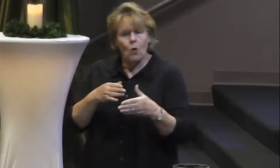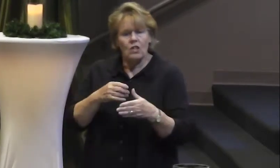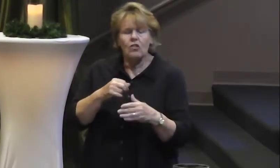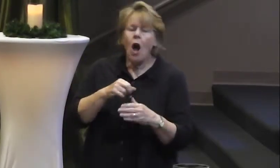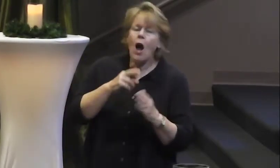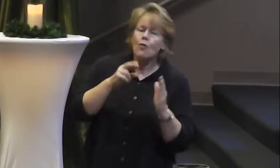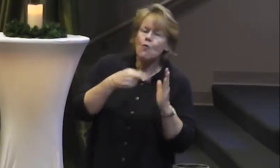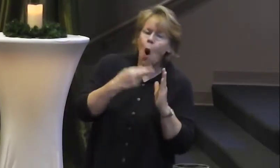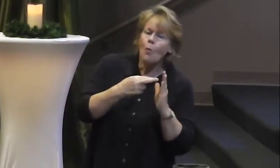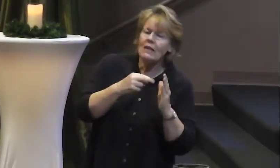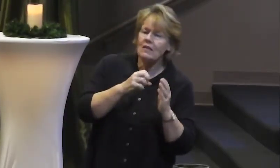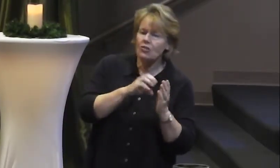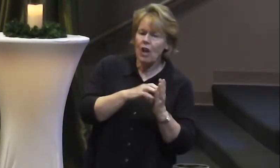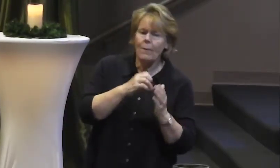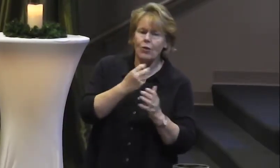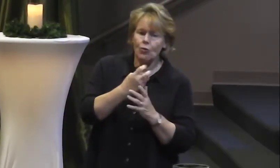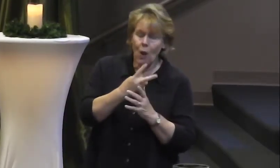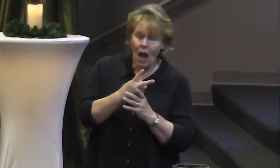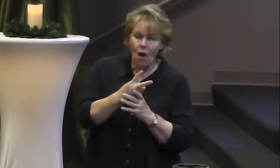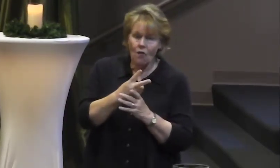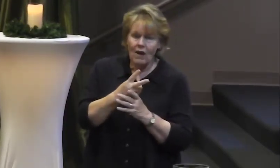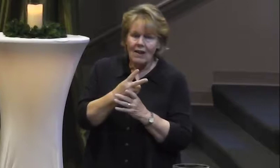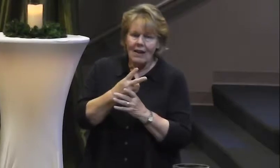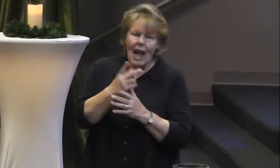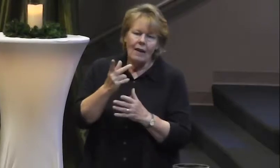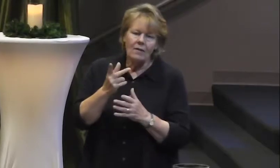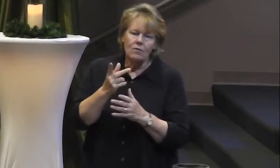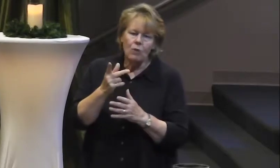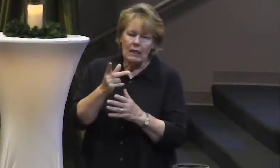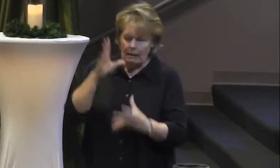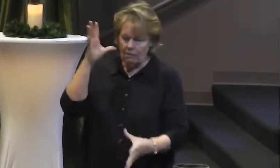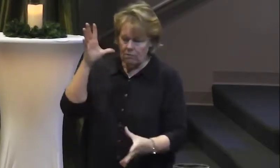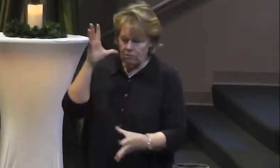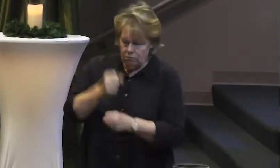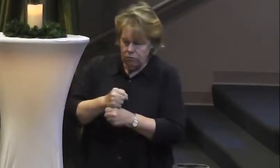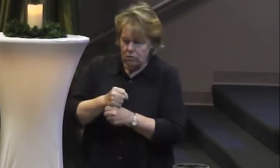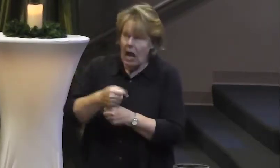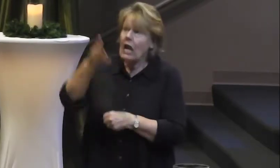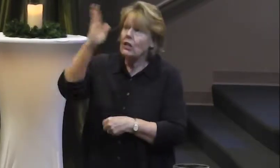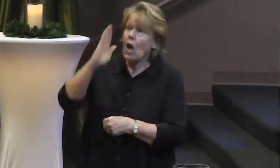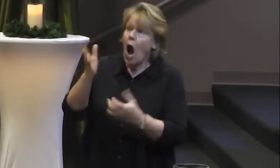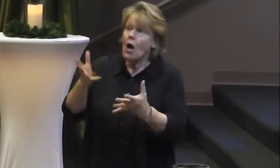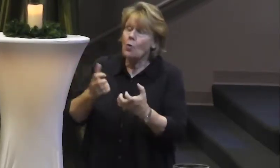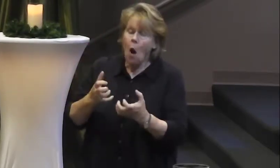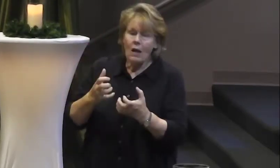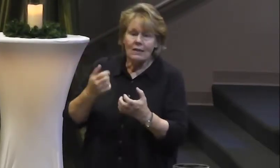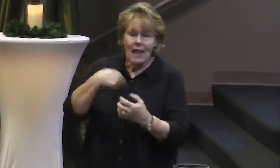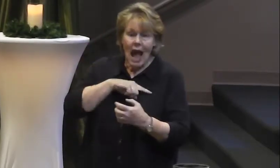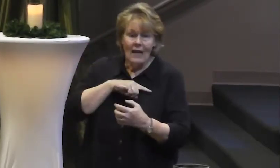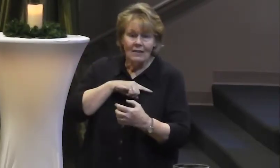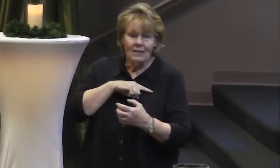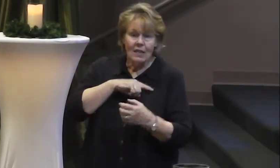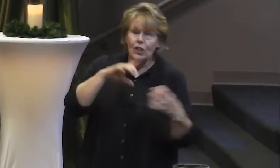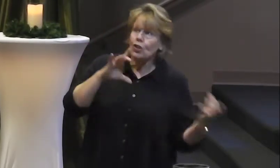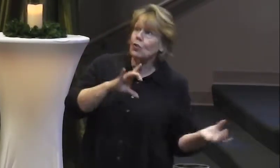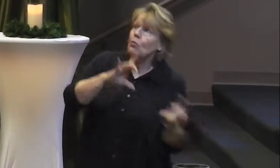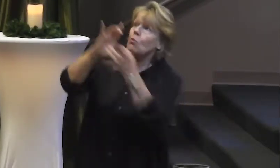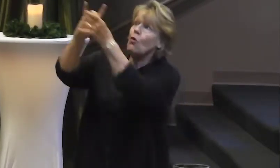to move us all in with him, because he's all in for us. And part of that, really the heart of it, he'll take us all